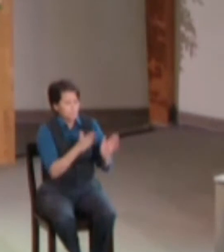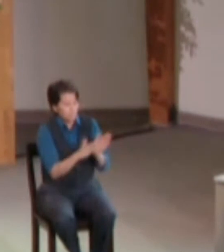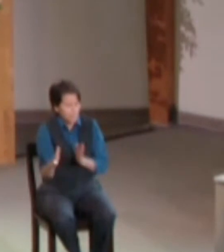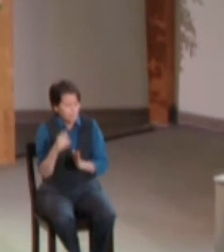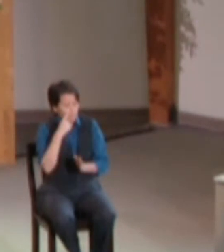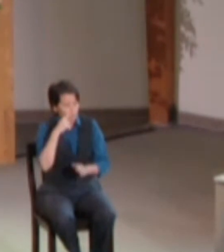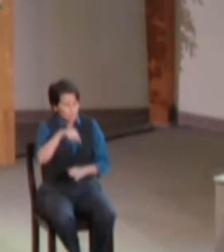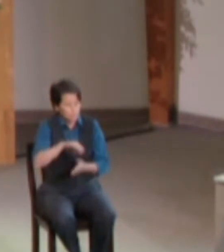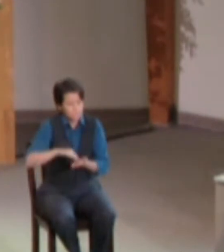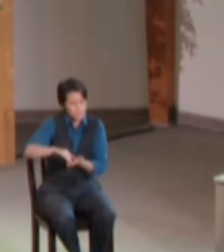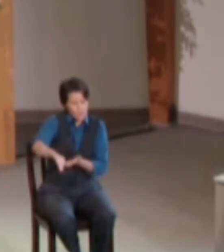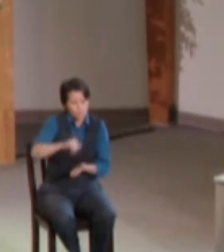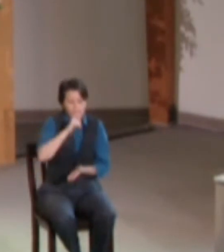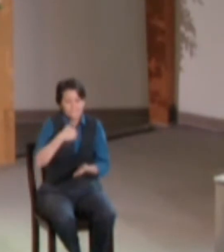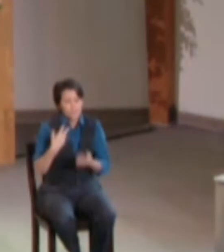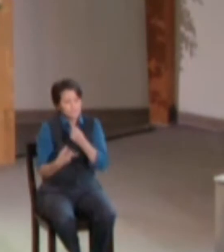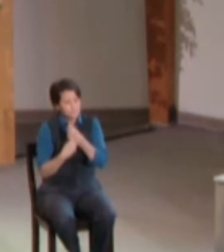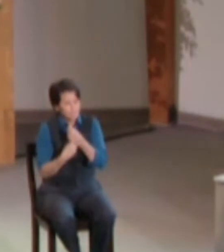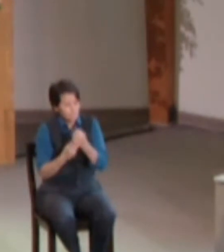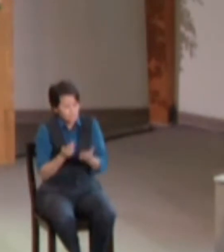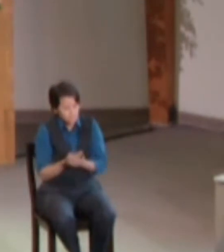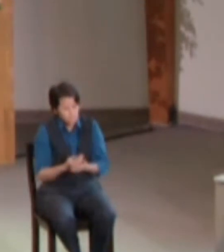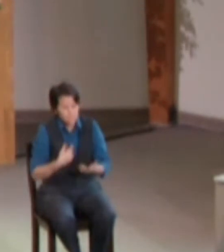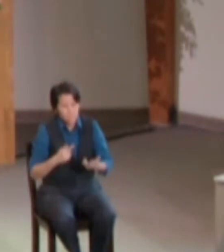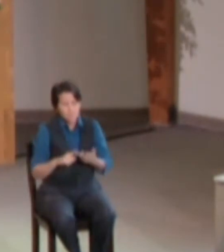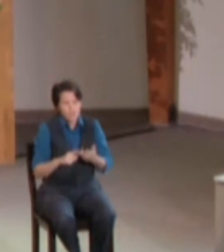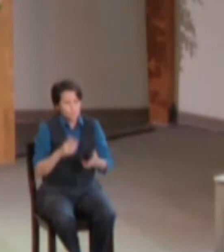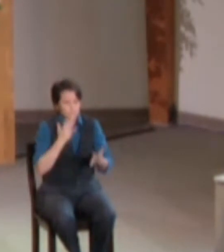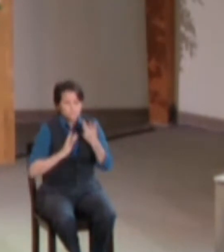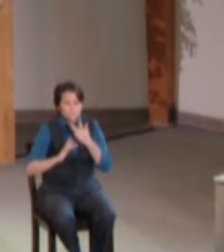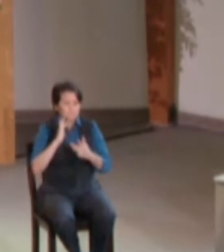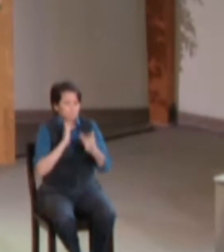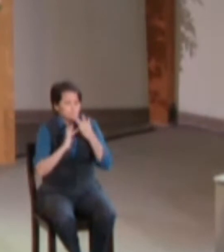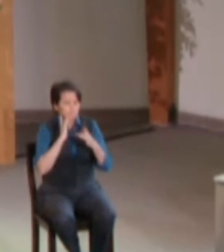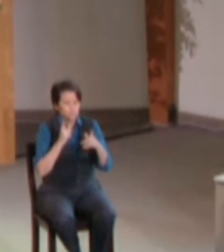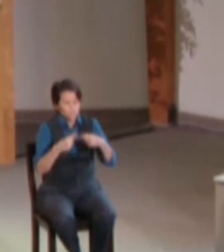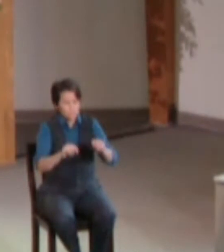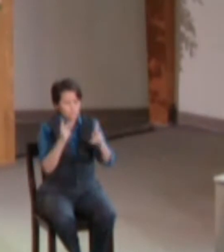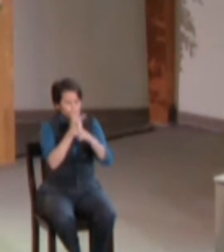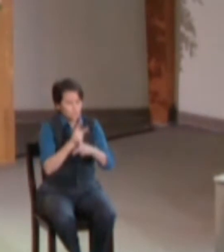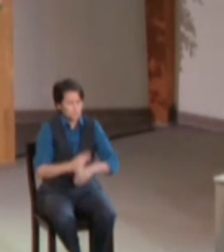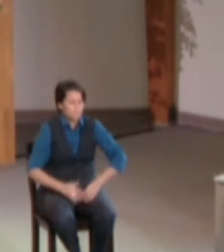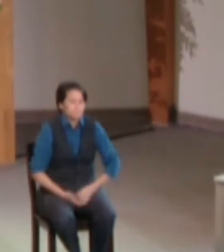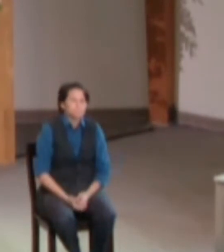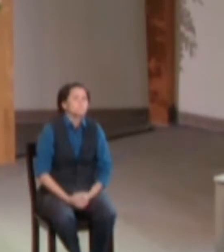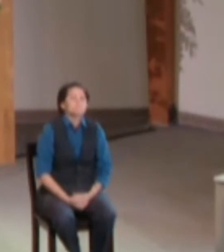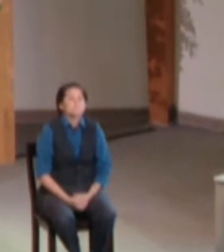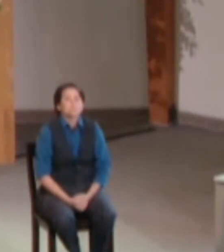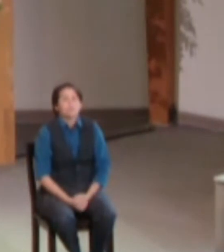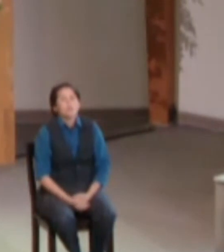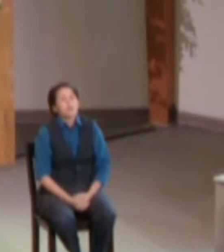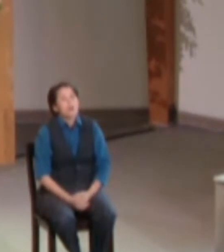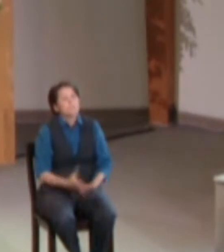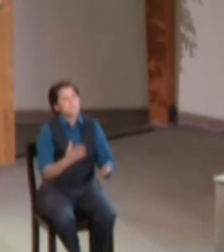have savings. I didn't have a plan B. I was scraping and trying to figure it out. And so he approaches